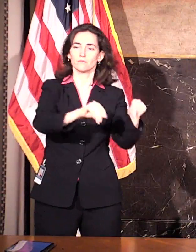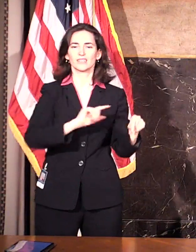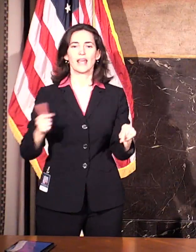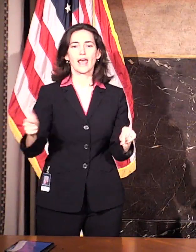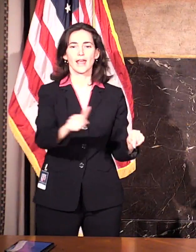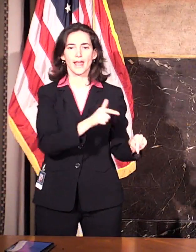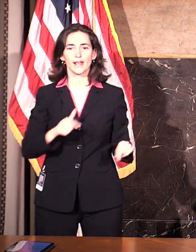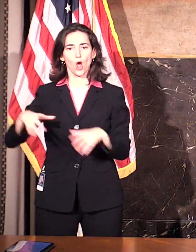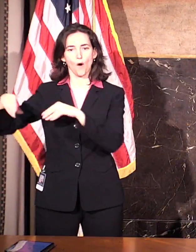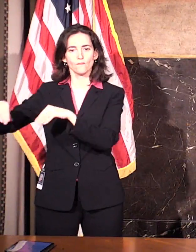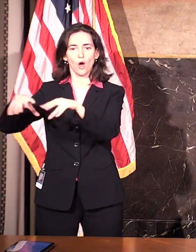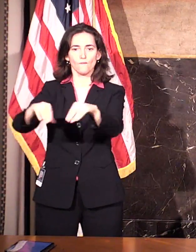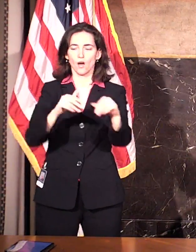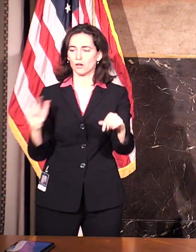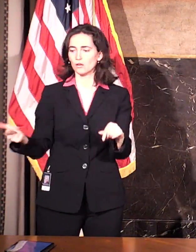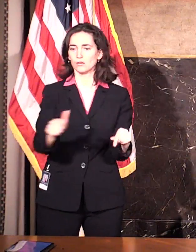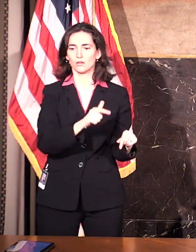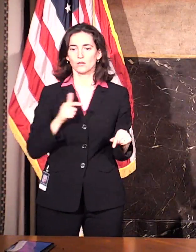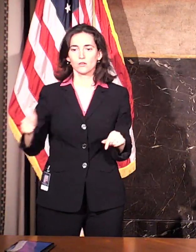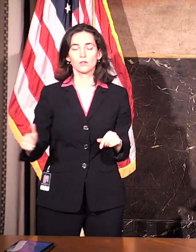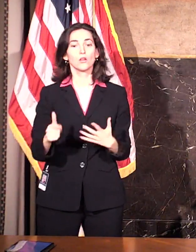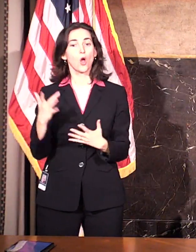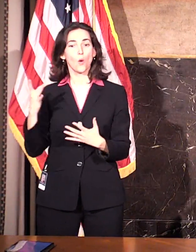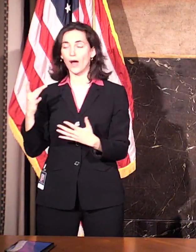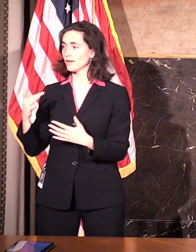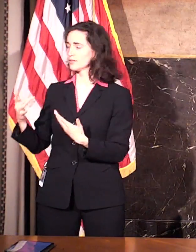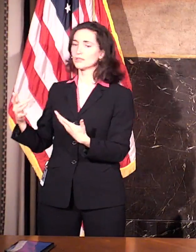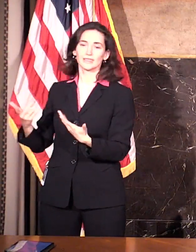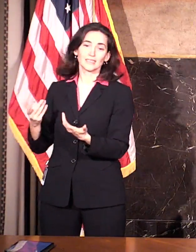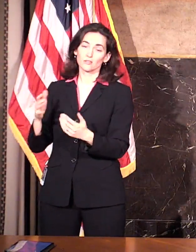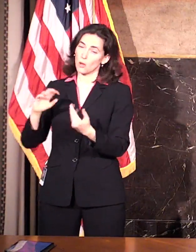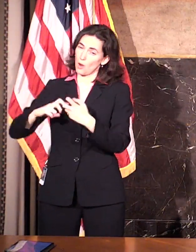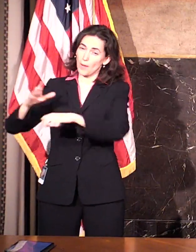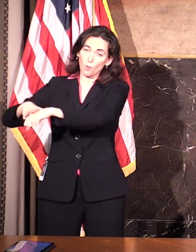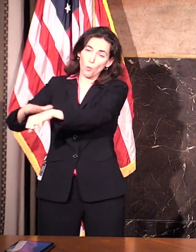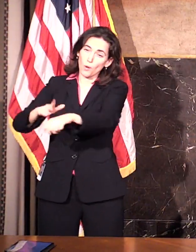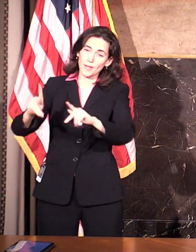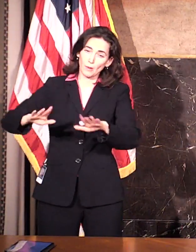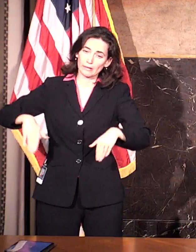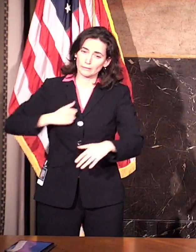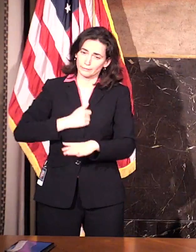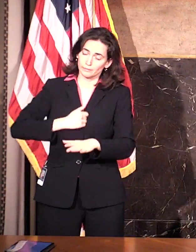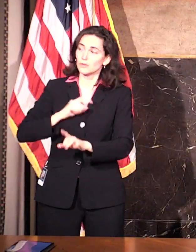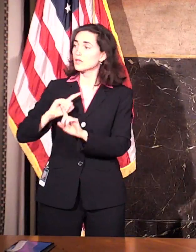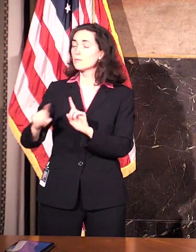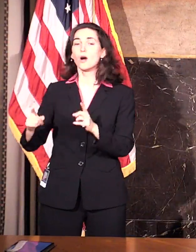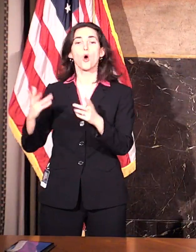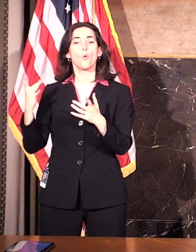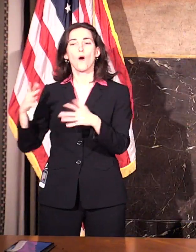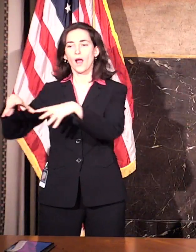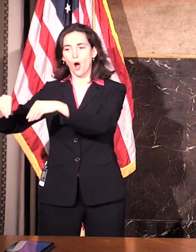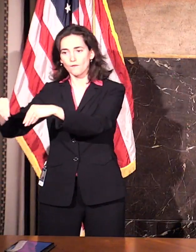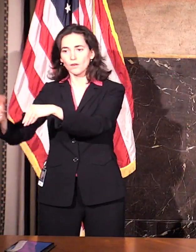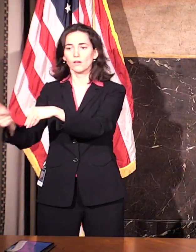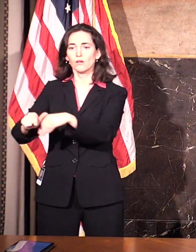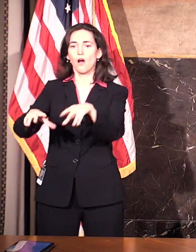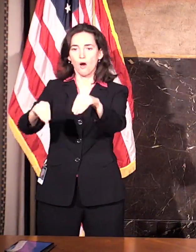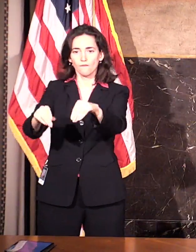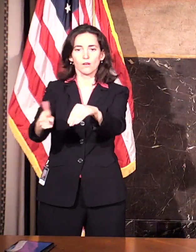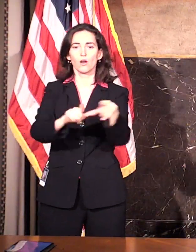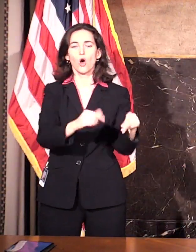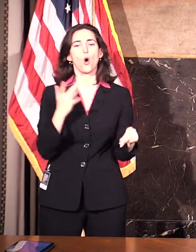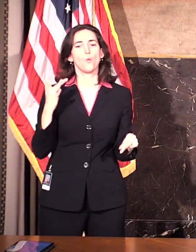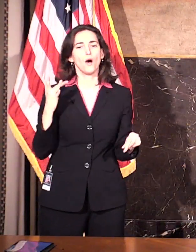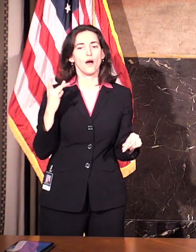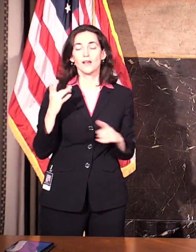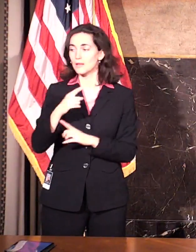were taken in order to prevent the possibility of a catastrophic failure of the grid which would be obviously much more problematic, especially